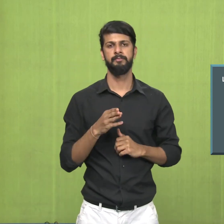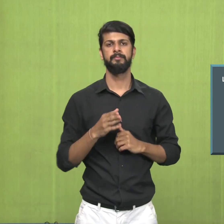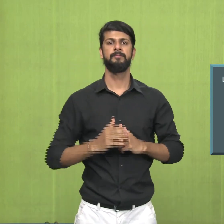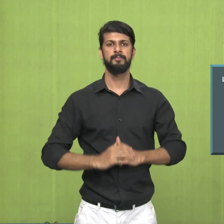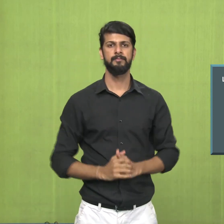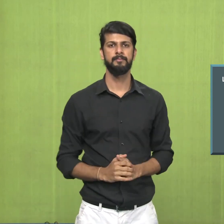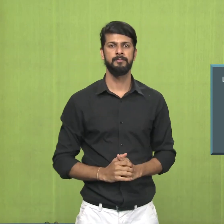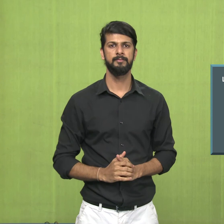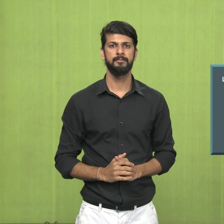light.